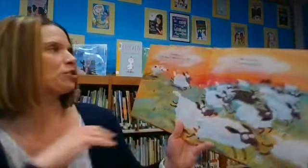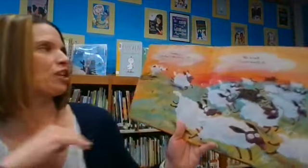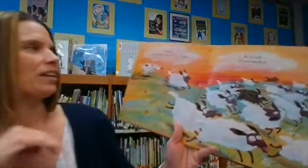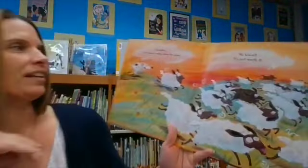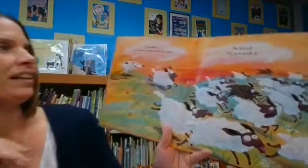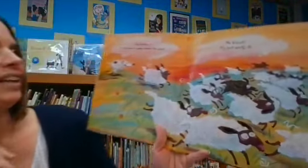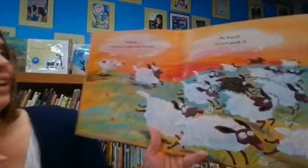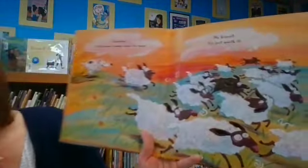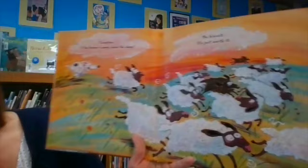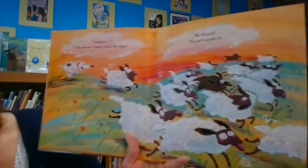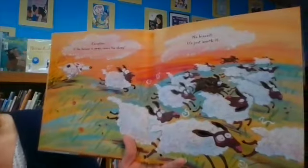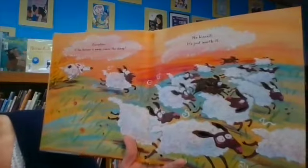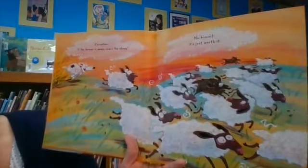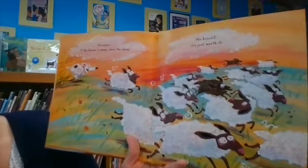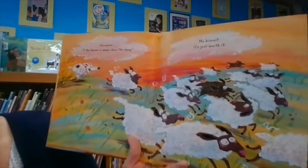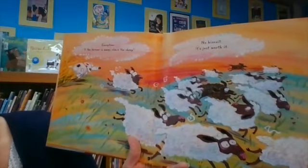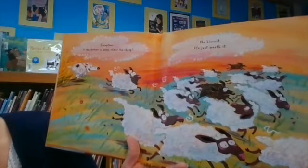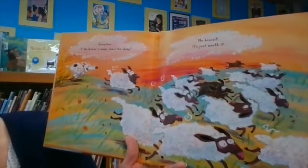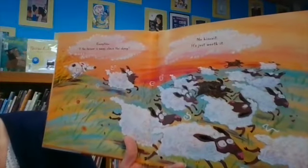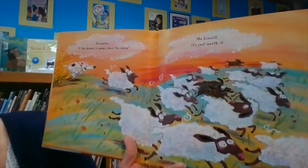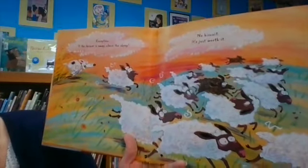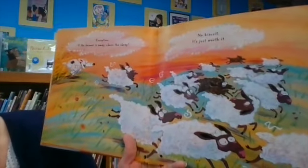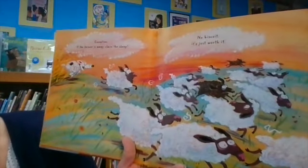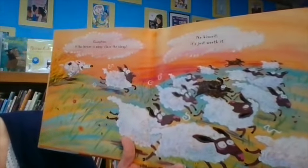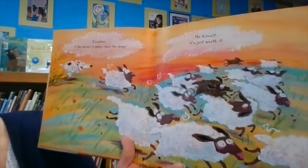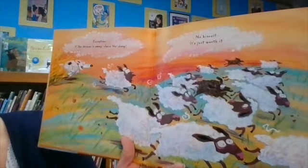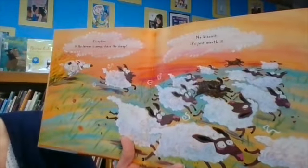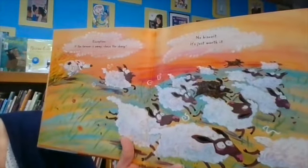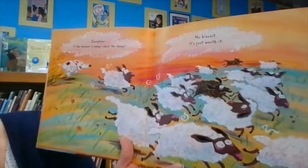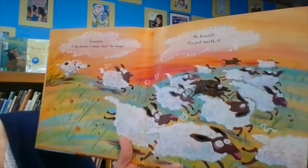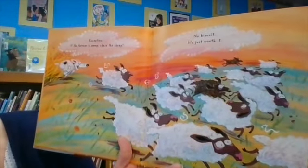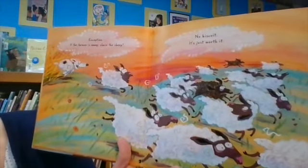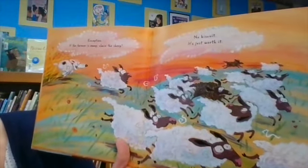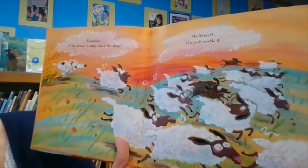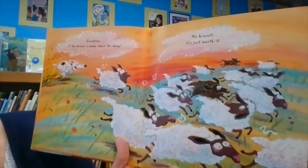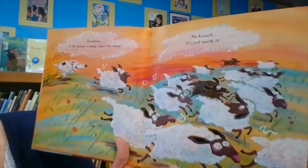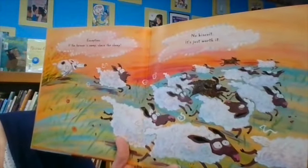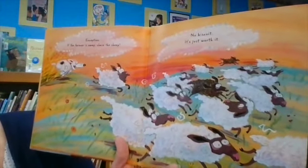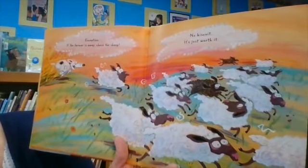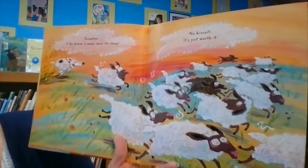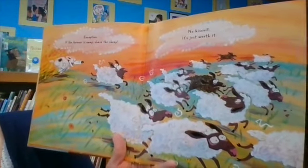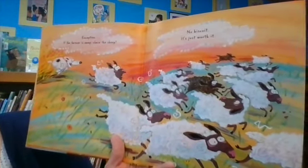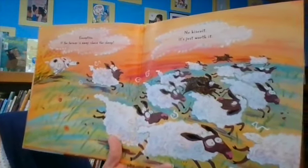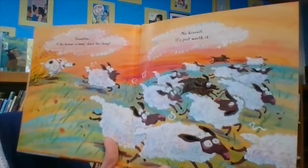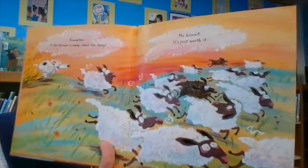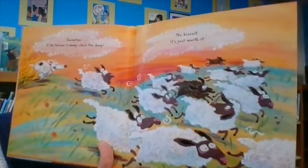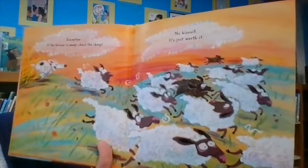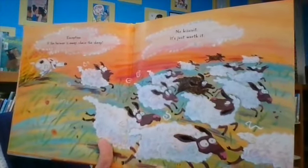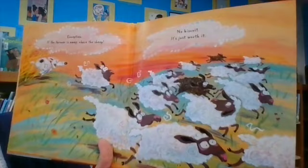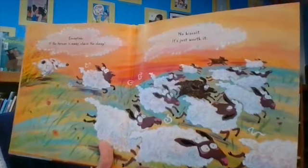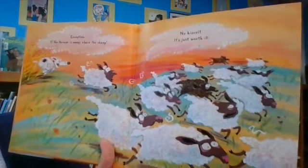Exception. If the farmer is away, chase the sheep. No biscuit, it's just worth it.